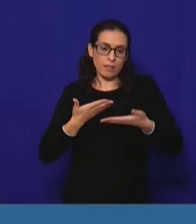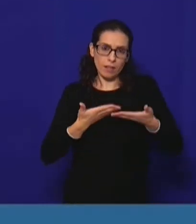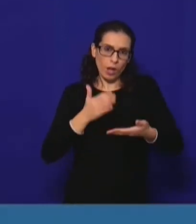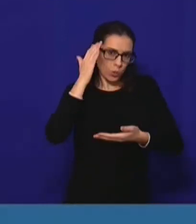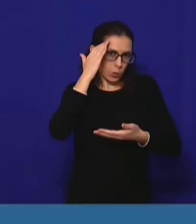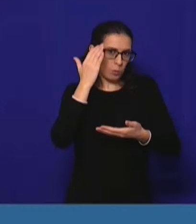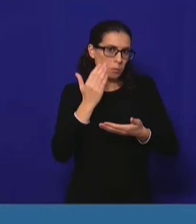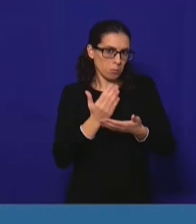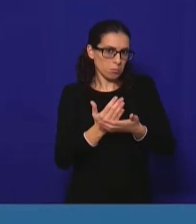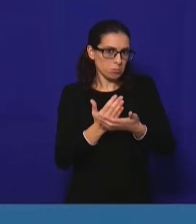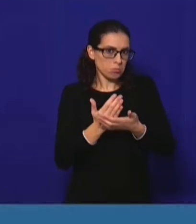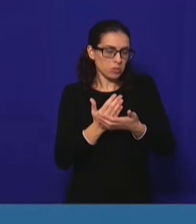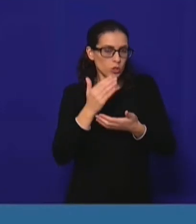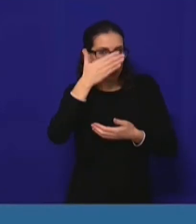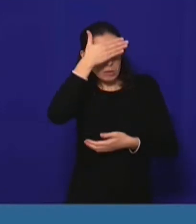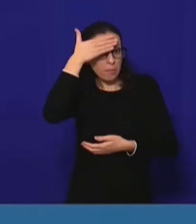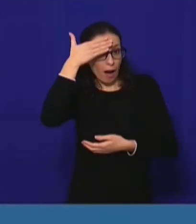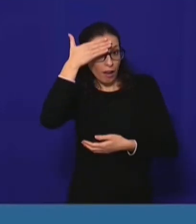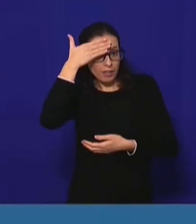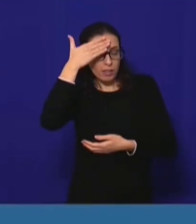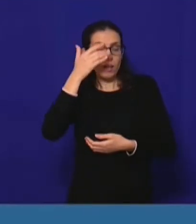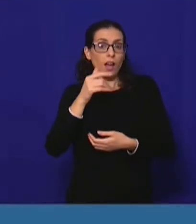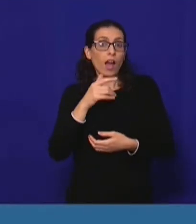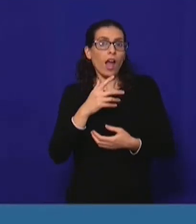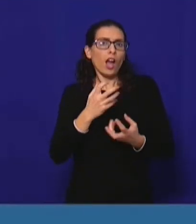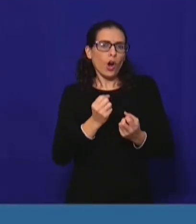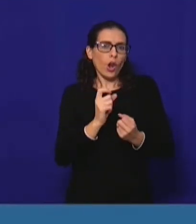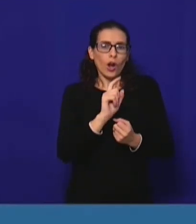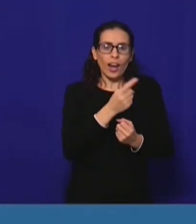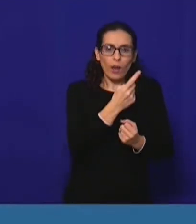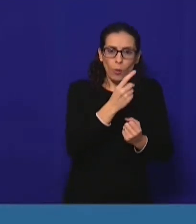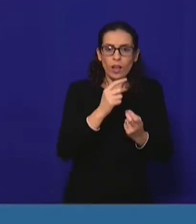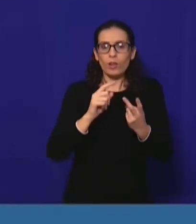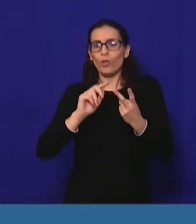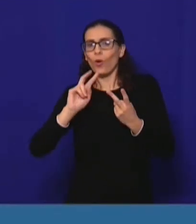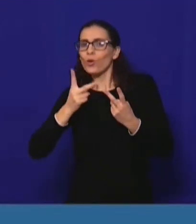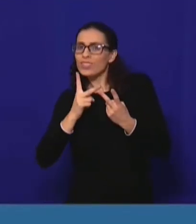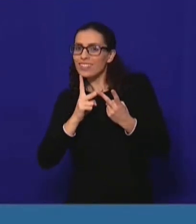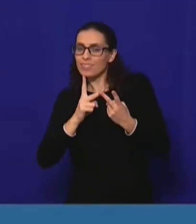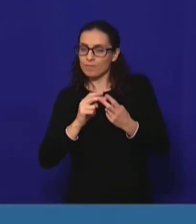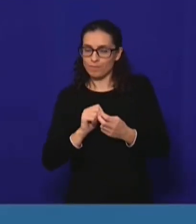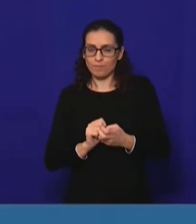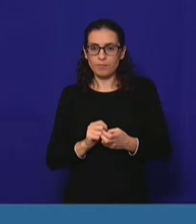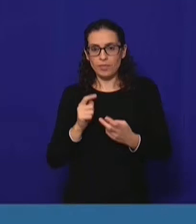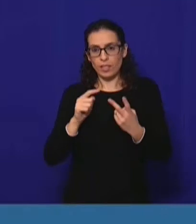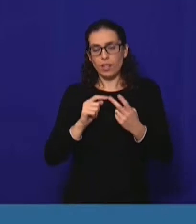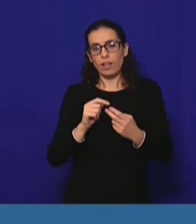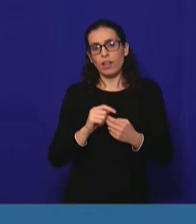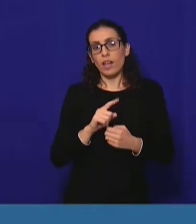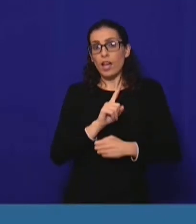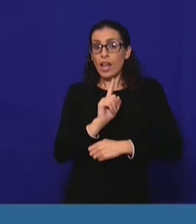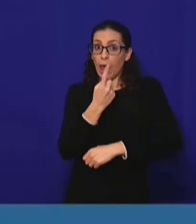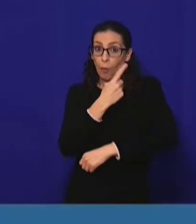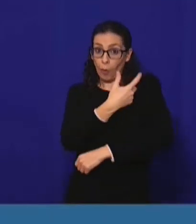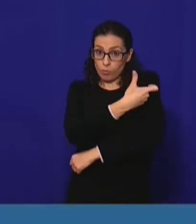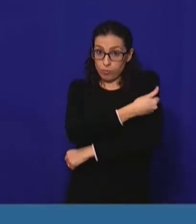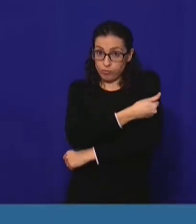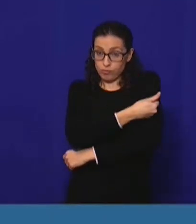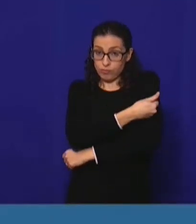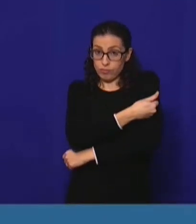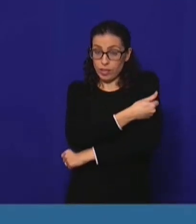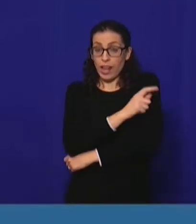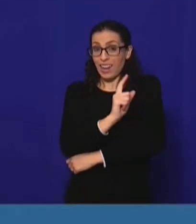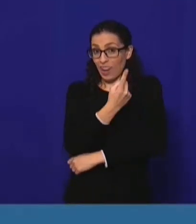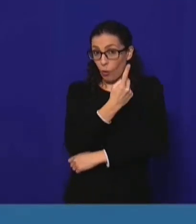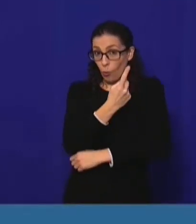mard, ġement ikollok dak li ngħidulhom il-booster doses. U din l-istess li inti għandek l-ewwel doża li ħattik ċertu